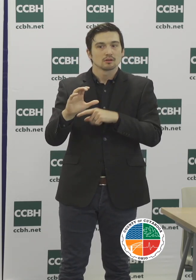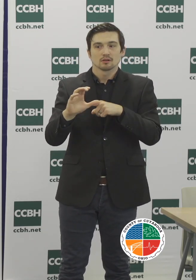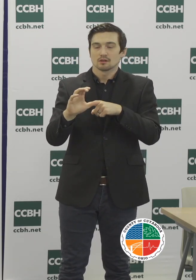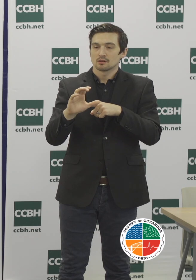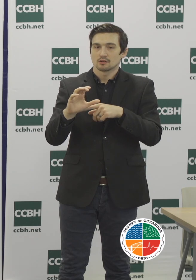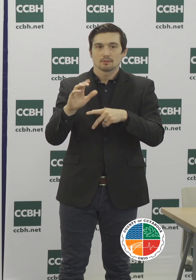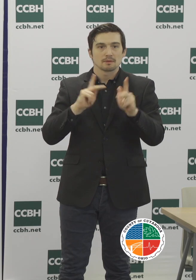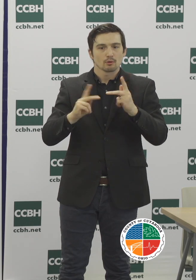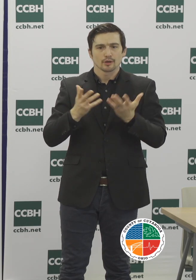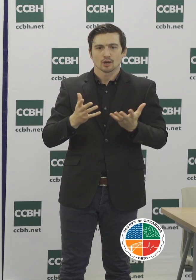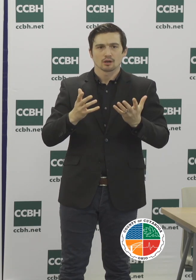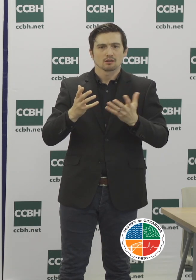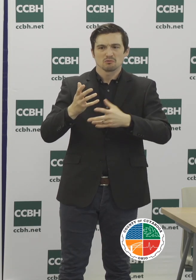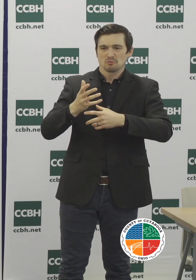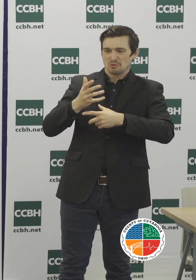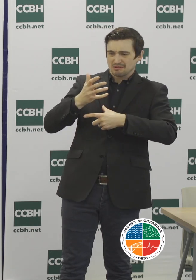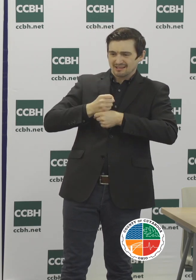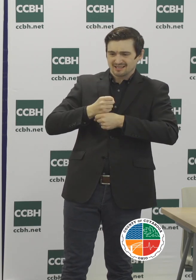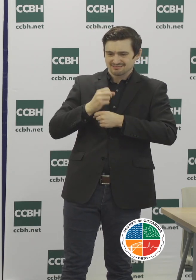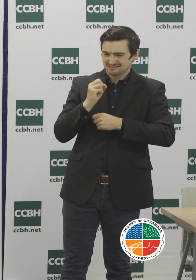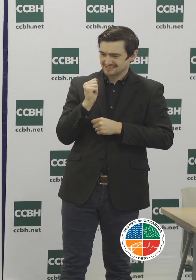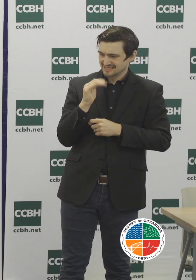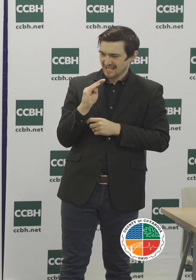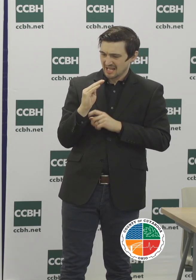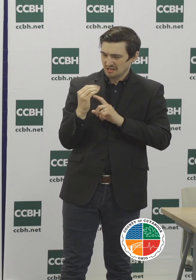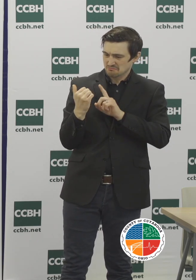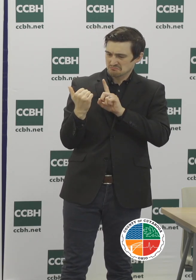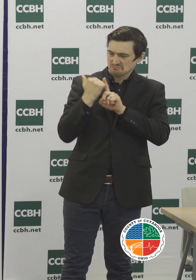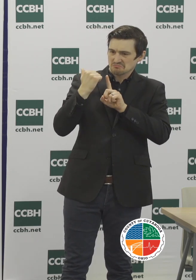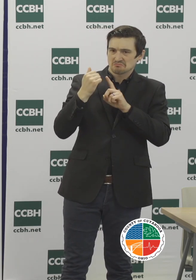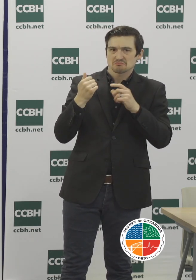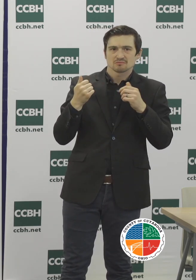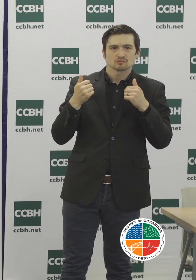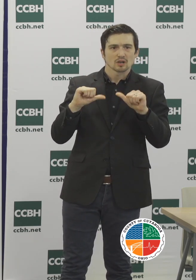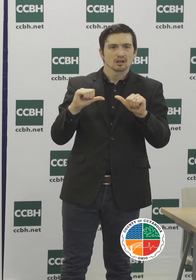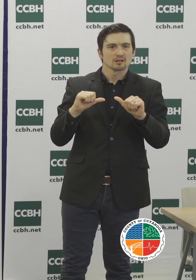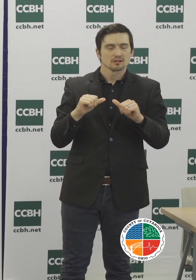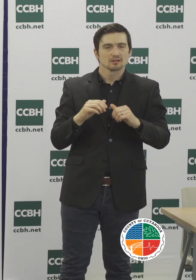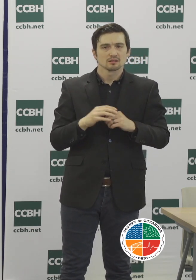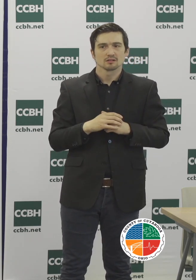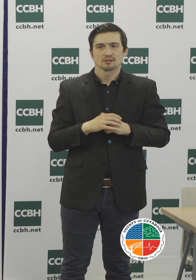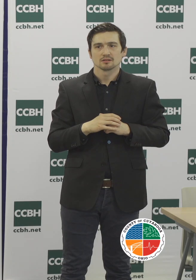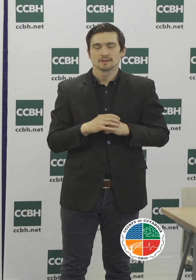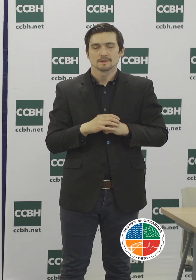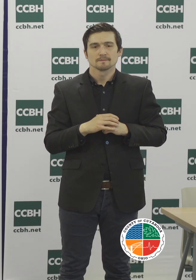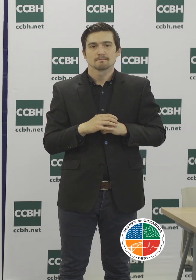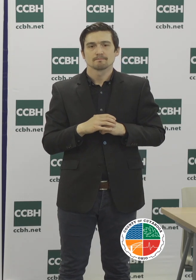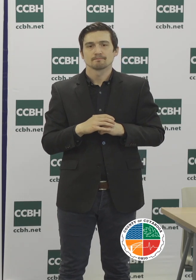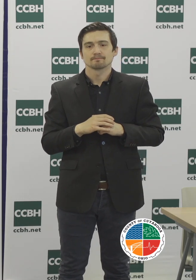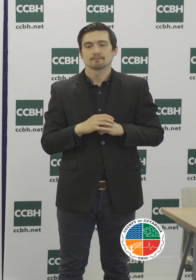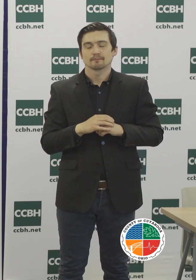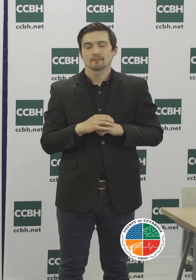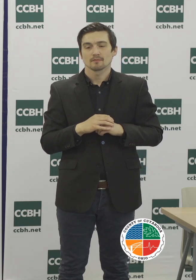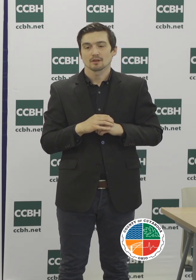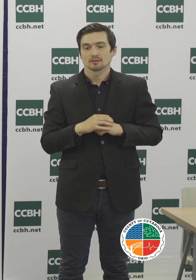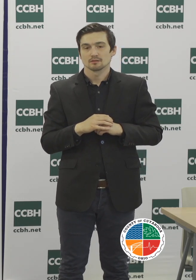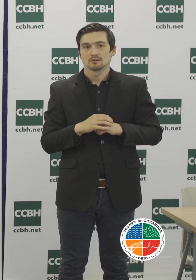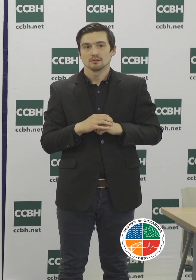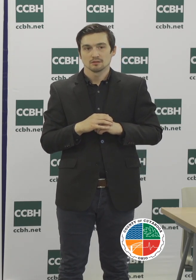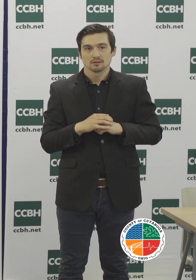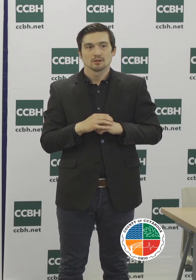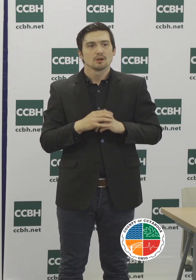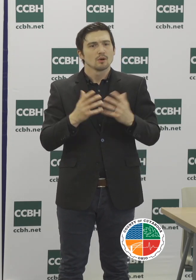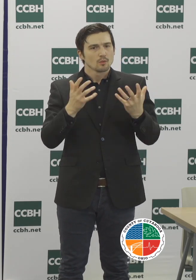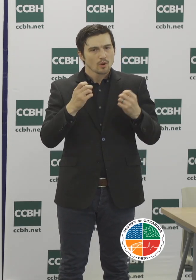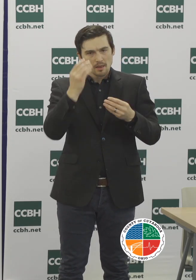distributed through the Greater Cleveland Food Bank and the county-funded senior meal delivery programs. We want to get the